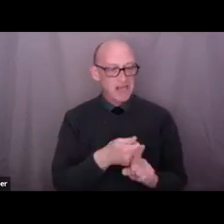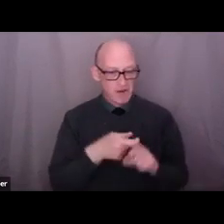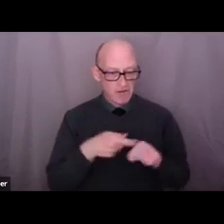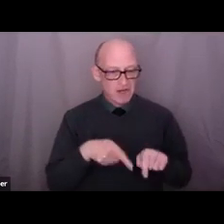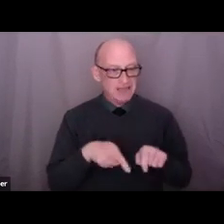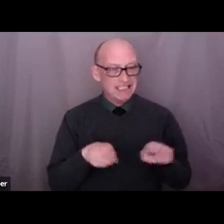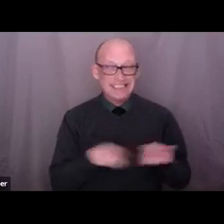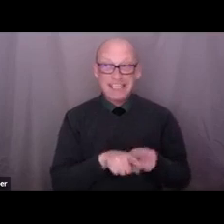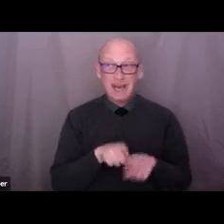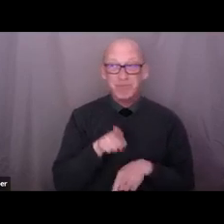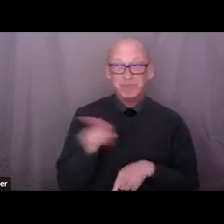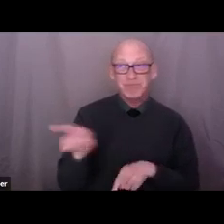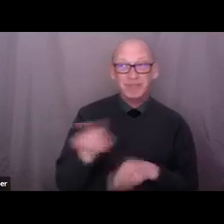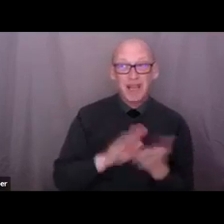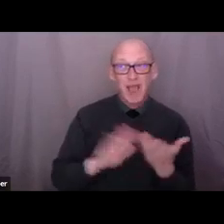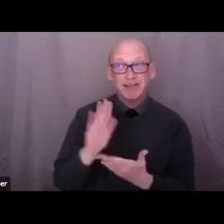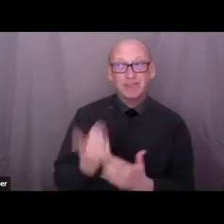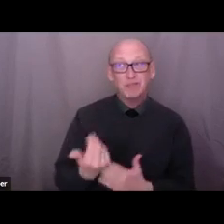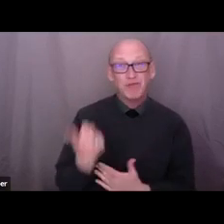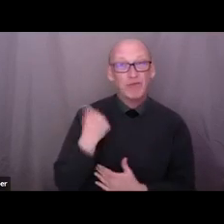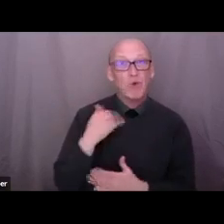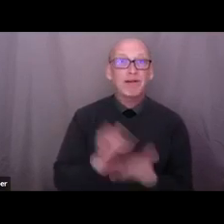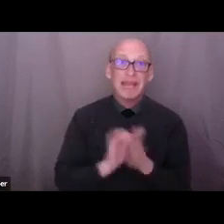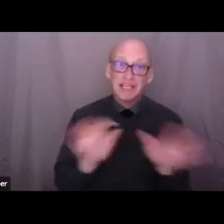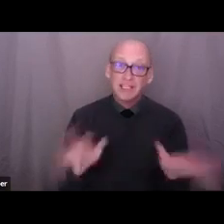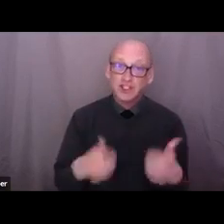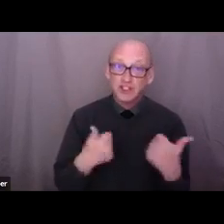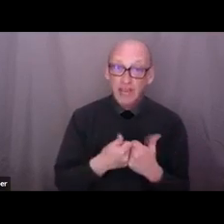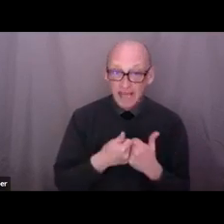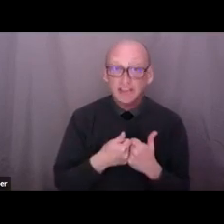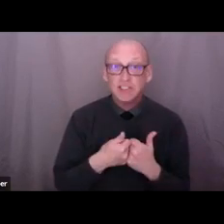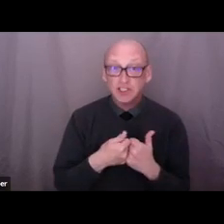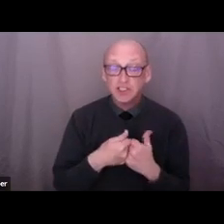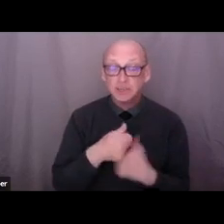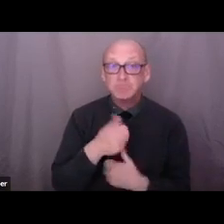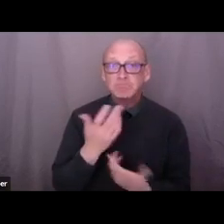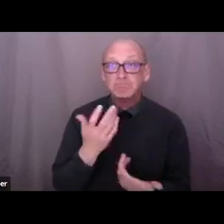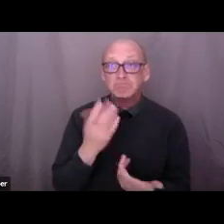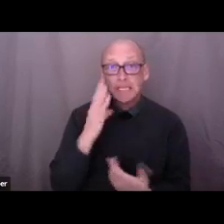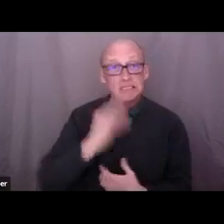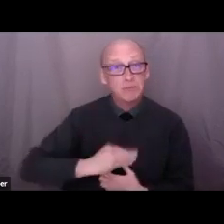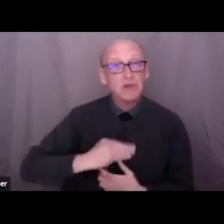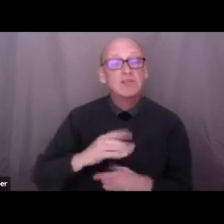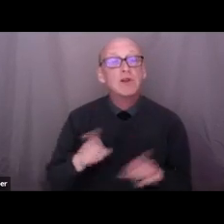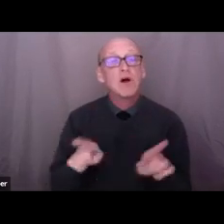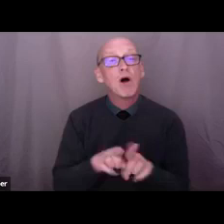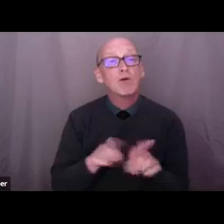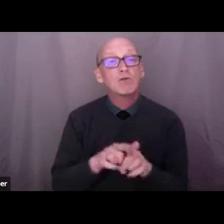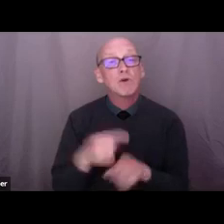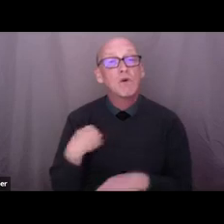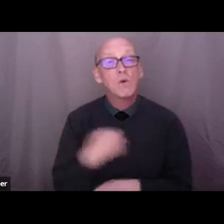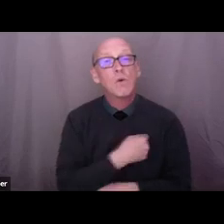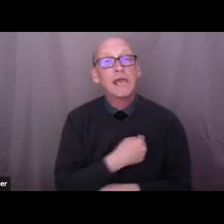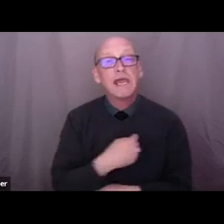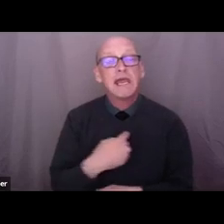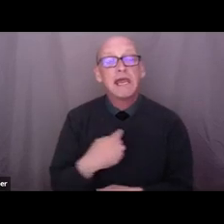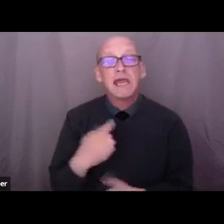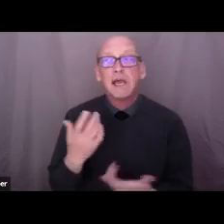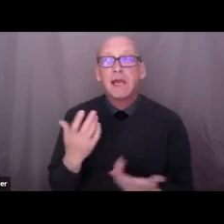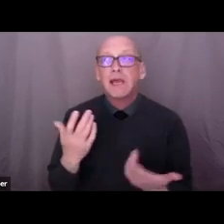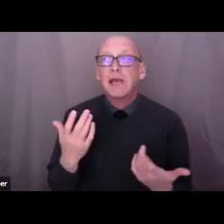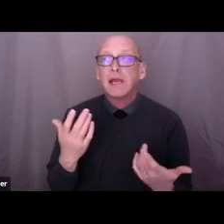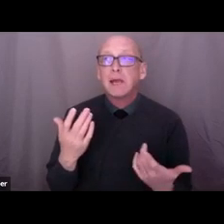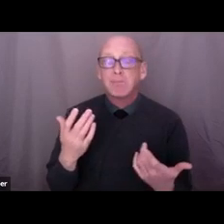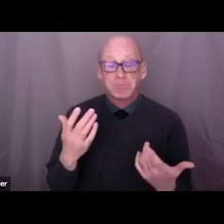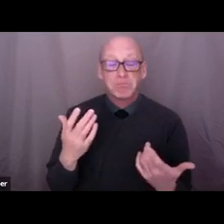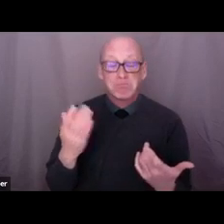anymore. It can be a really challenging thing to go through. So, and along with that, we also, again, has been